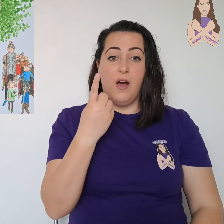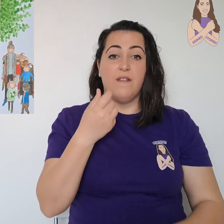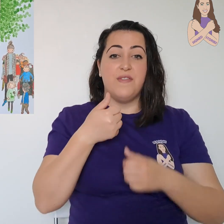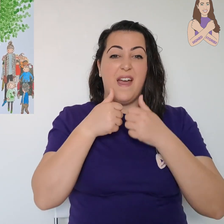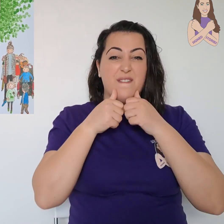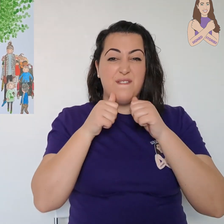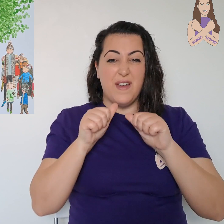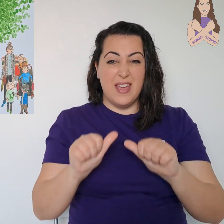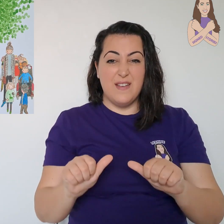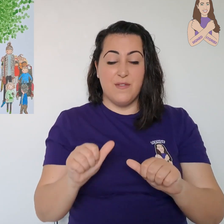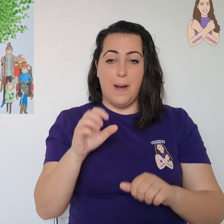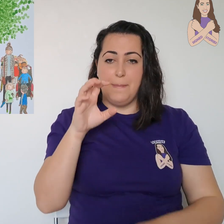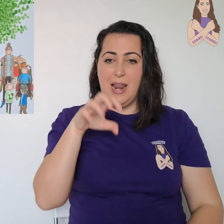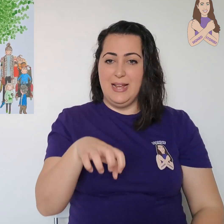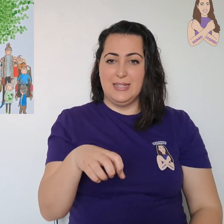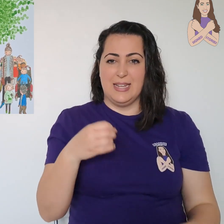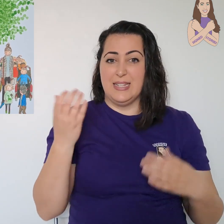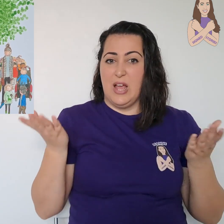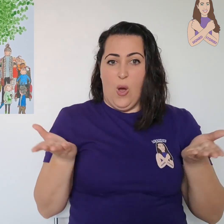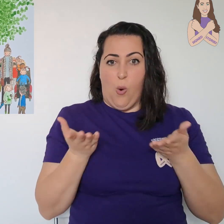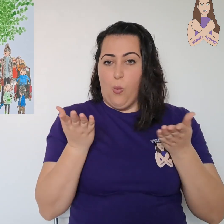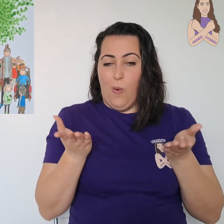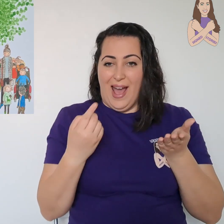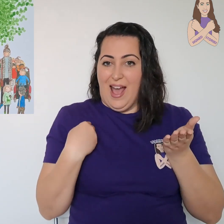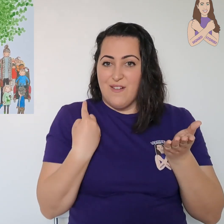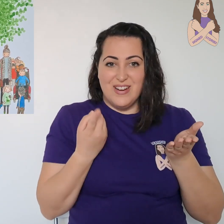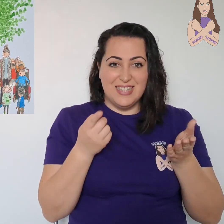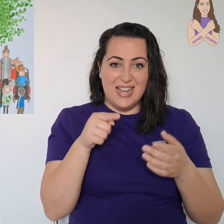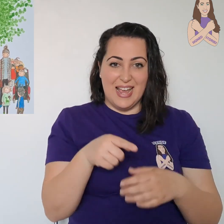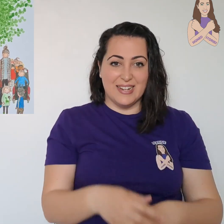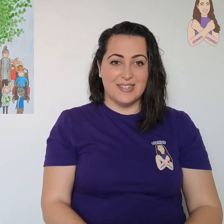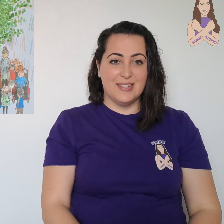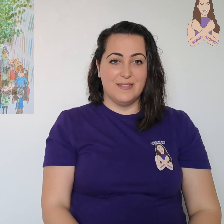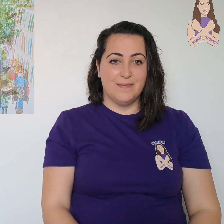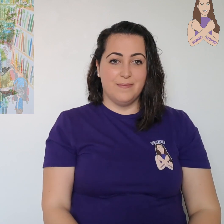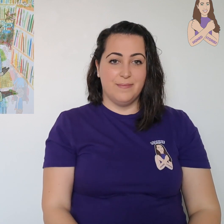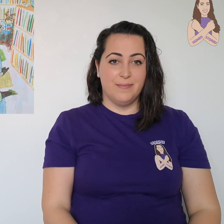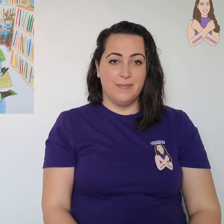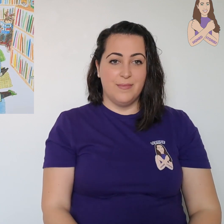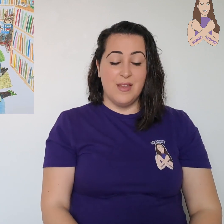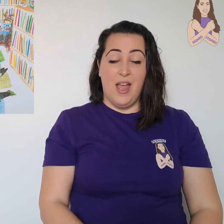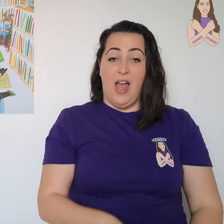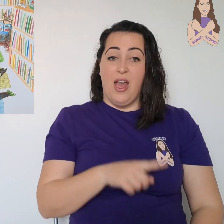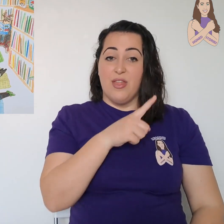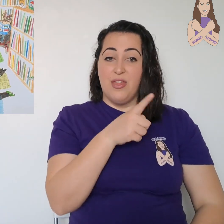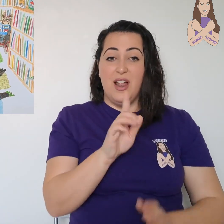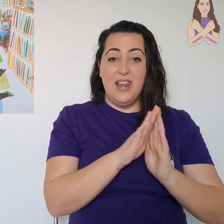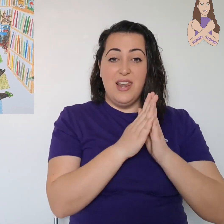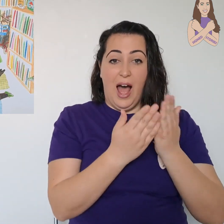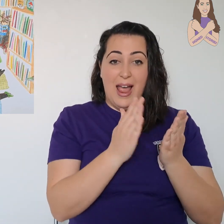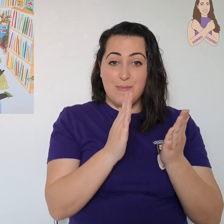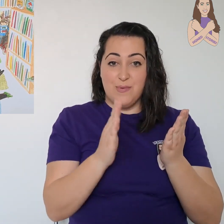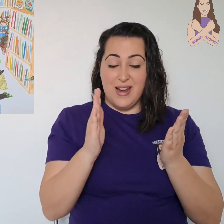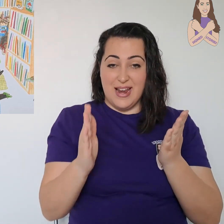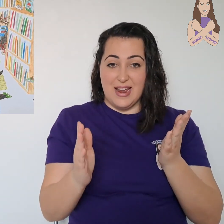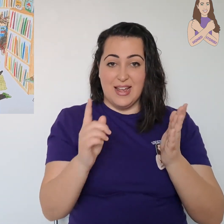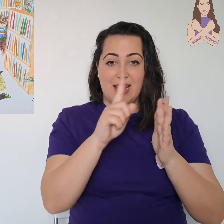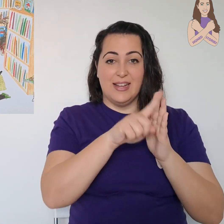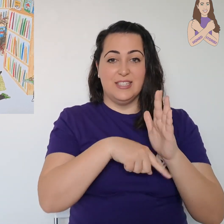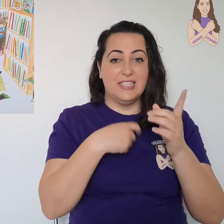of their favourite places. Where is it? The library.